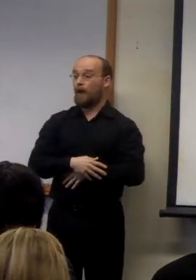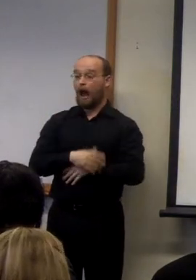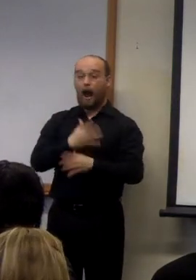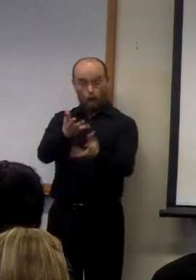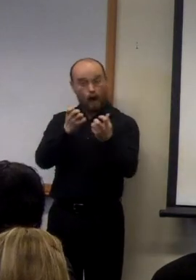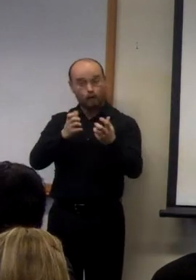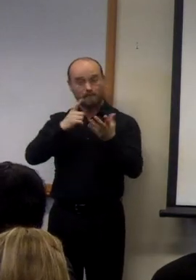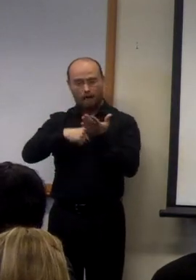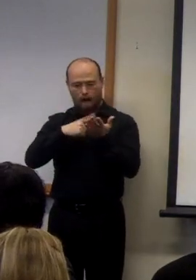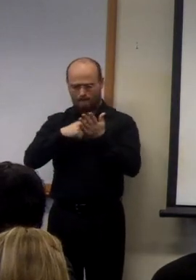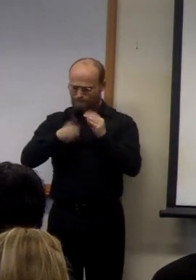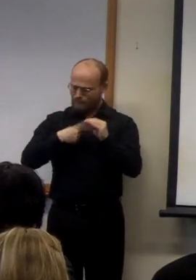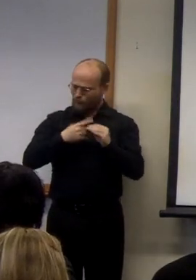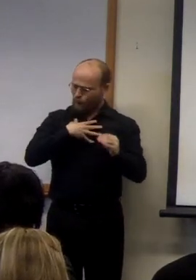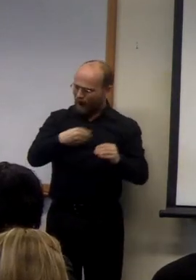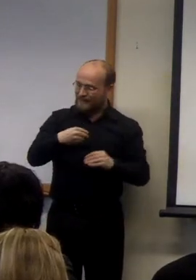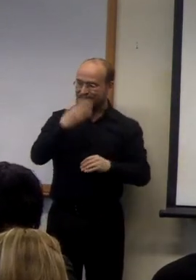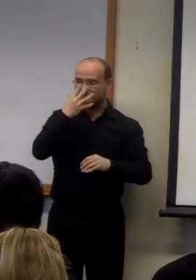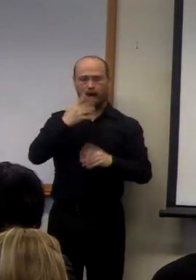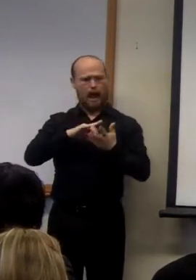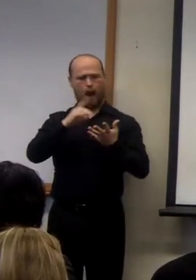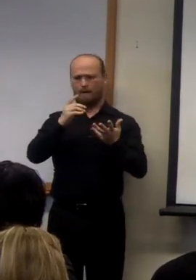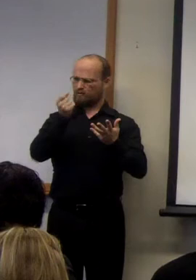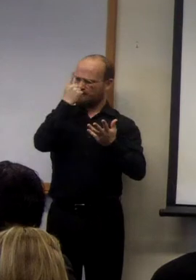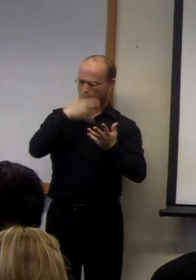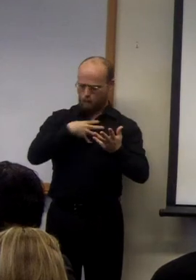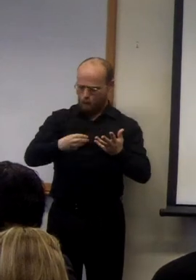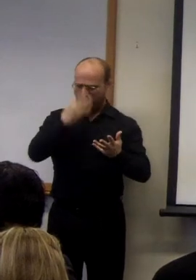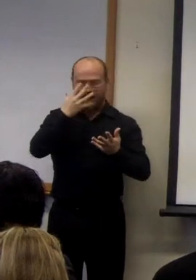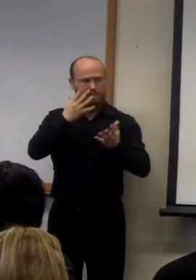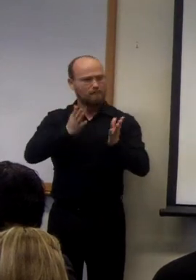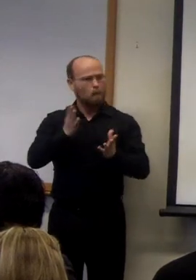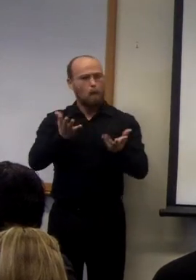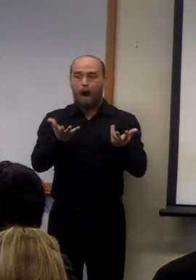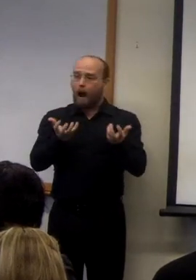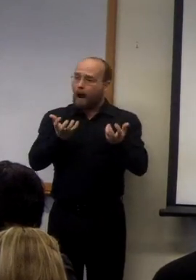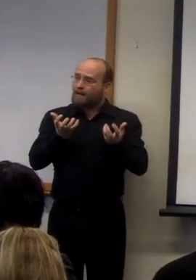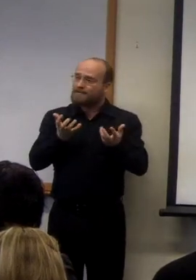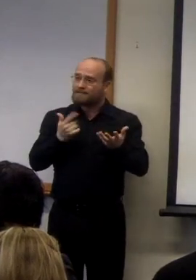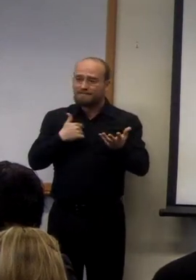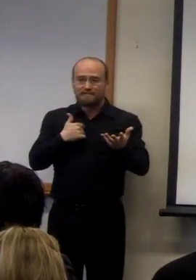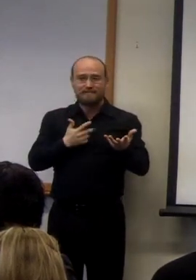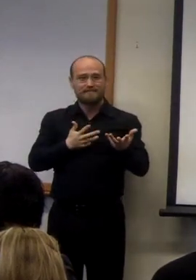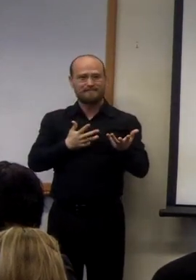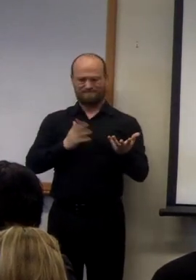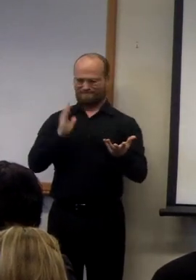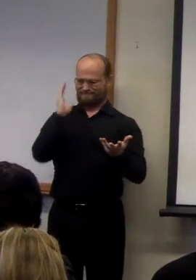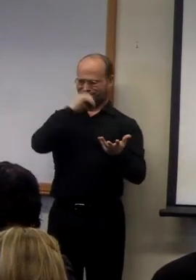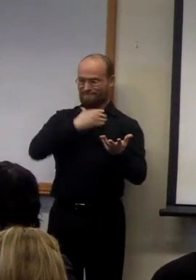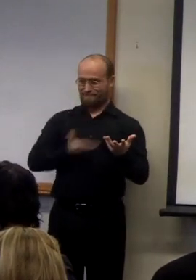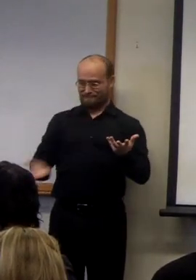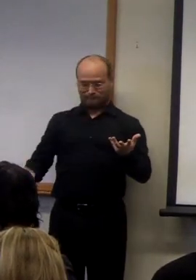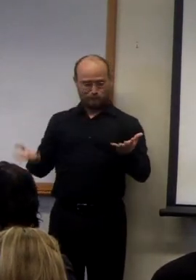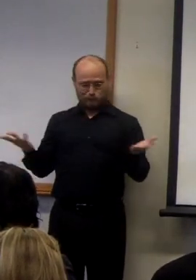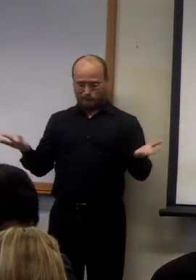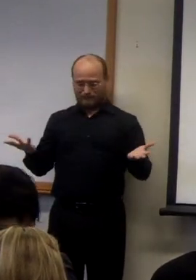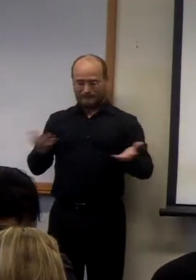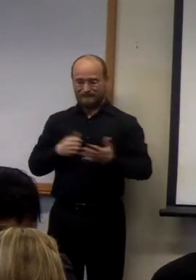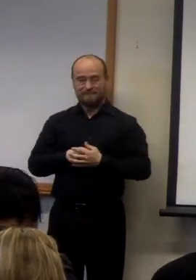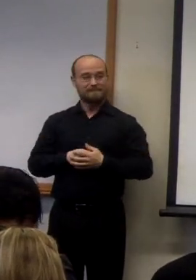whiteness. I want to understand whiteness. I want to understand white people. And the odd thing about that is that